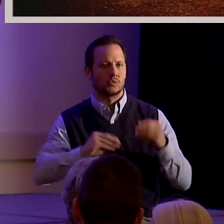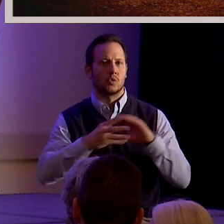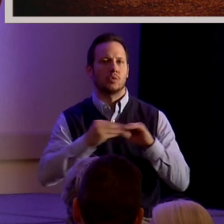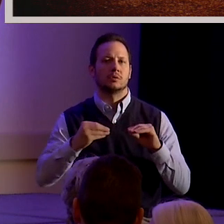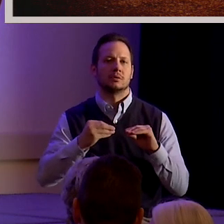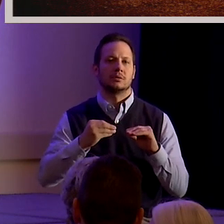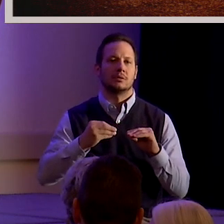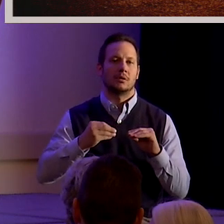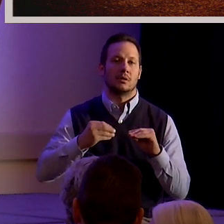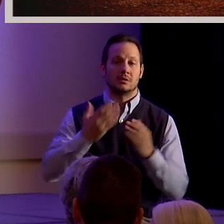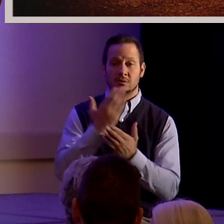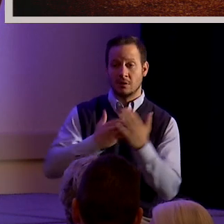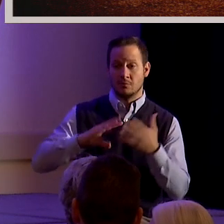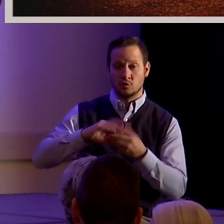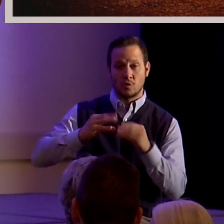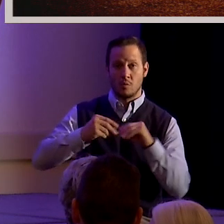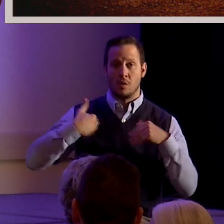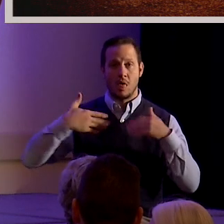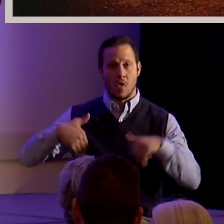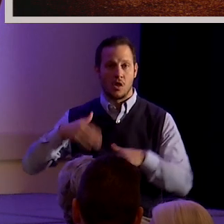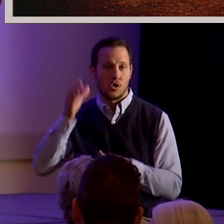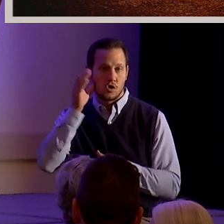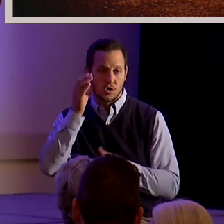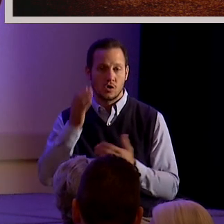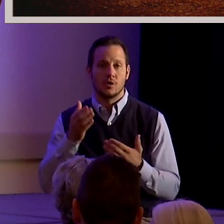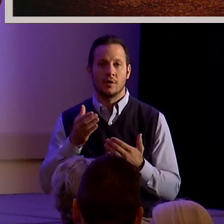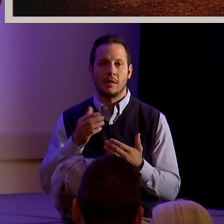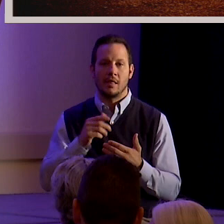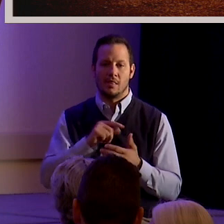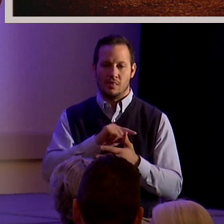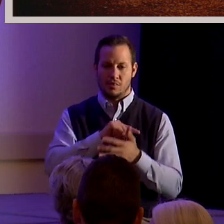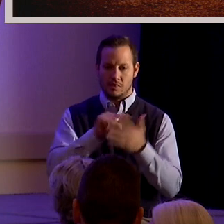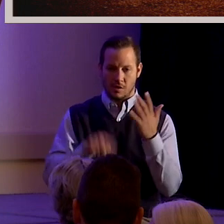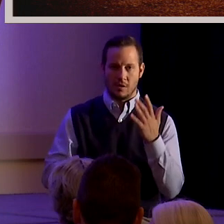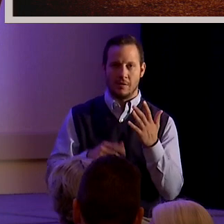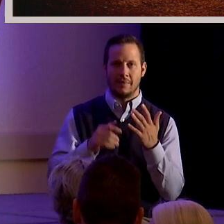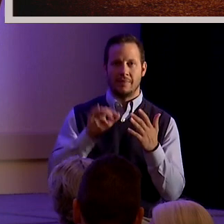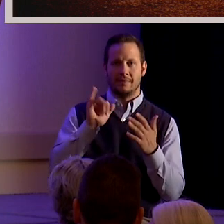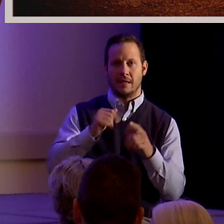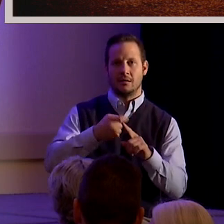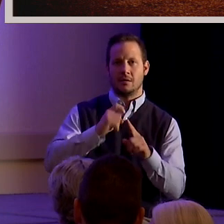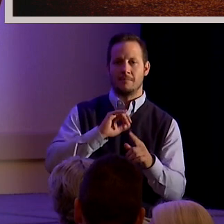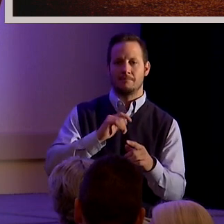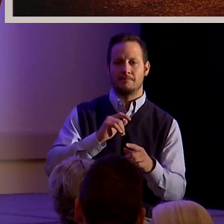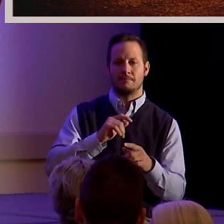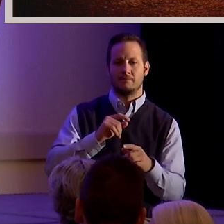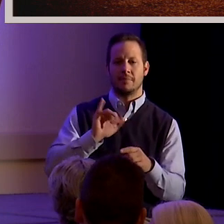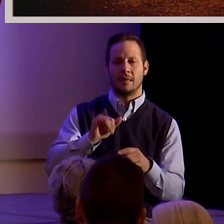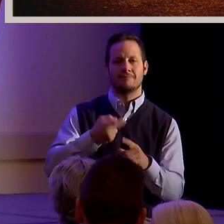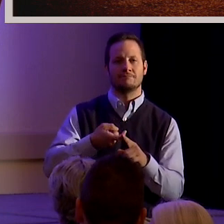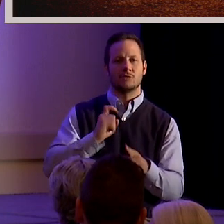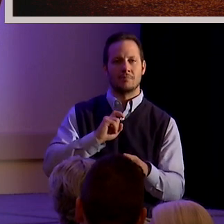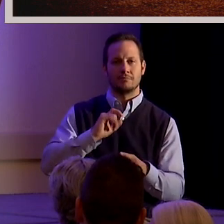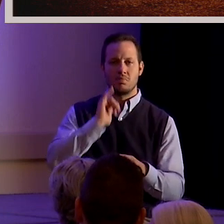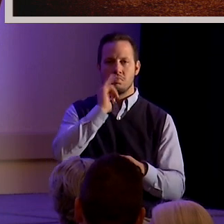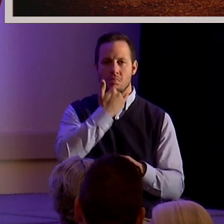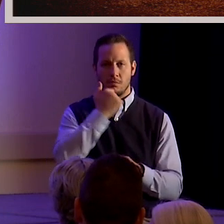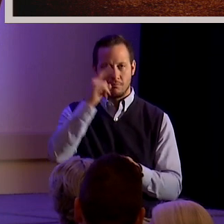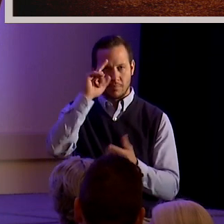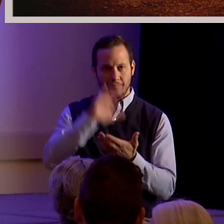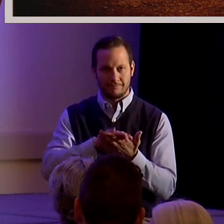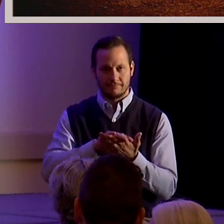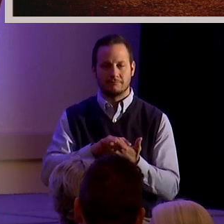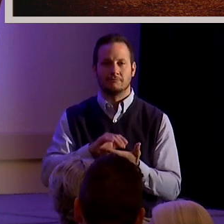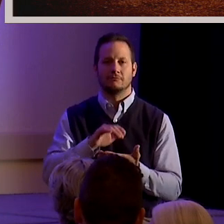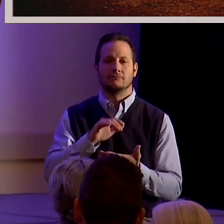stories that are yet to be told, these are the consequences of inerrant belief. These are the consequences